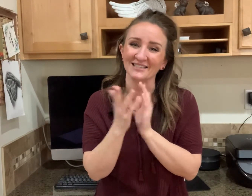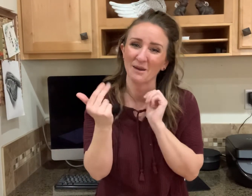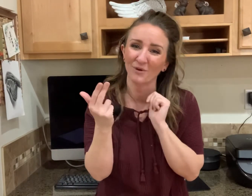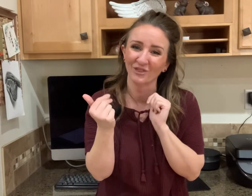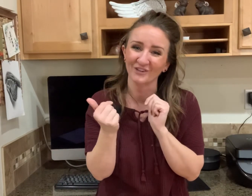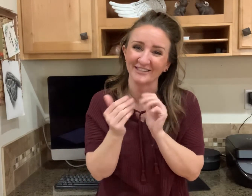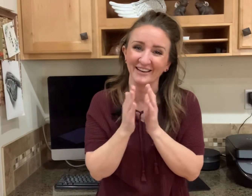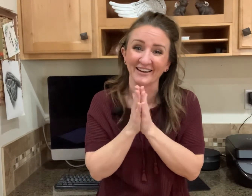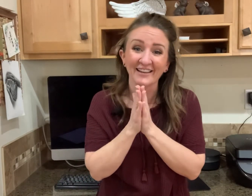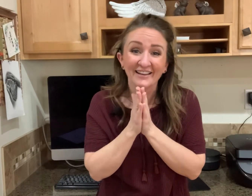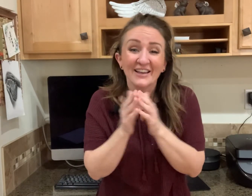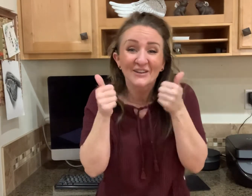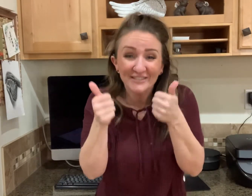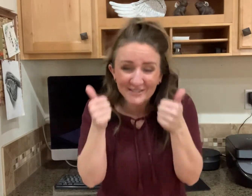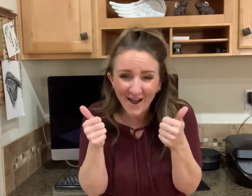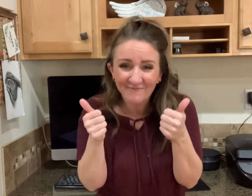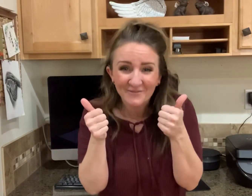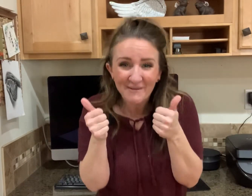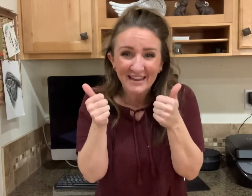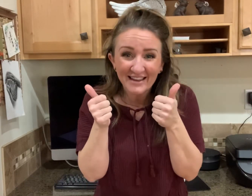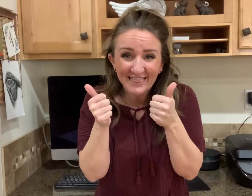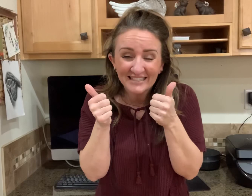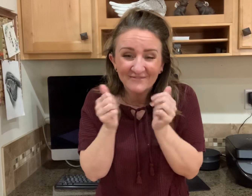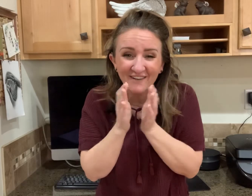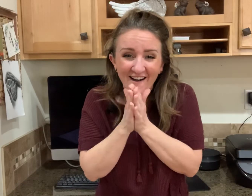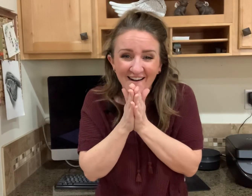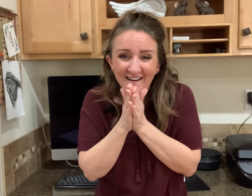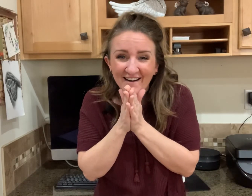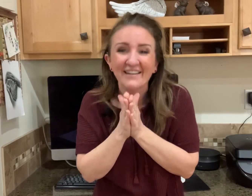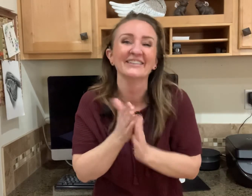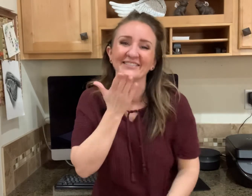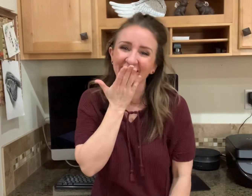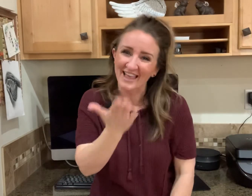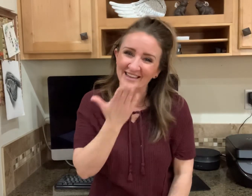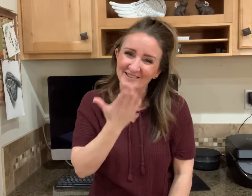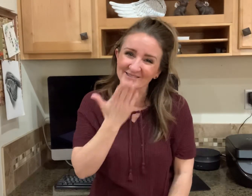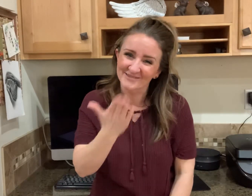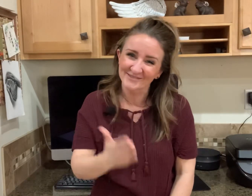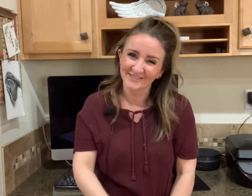number 13. Good job for making it this far. Thank you.